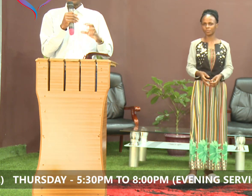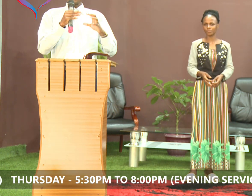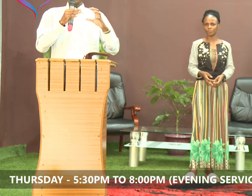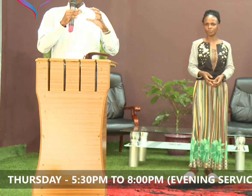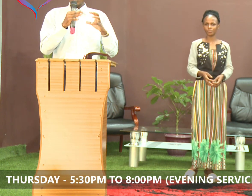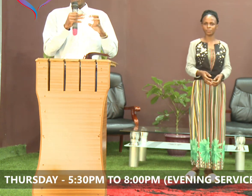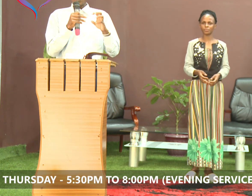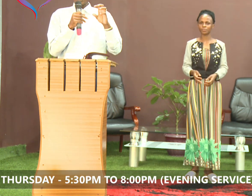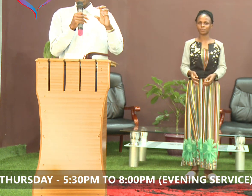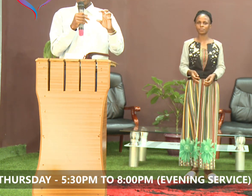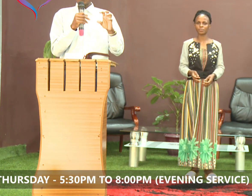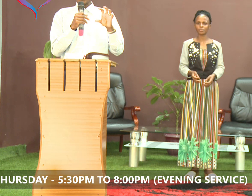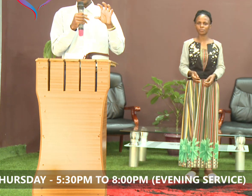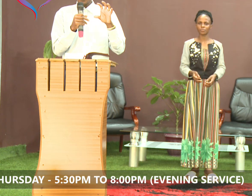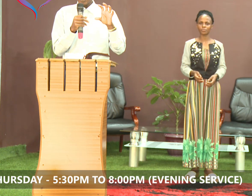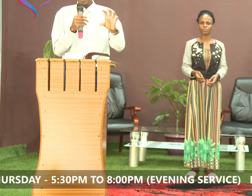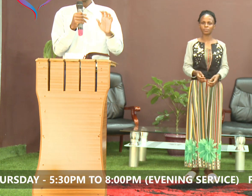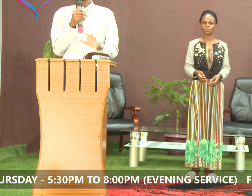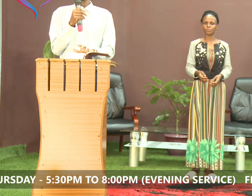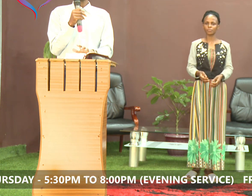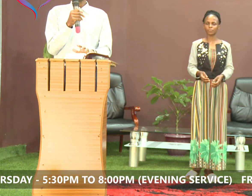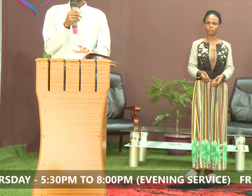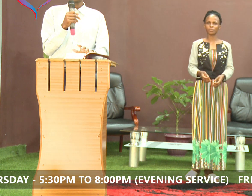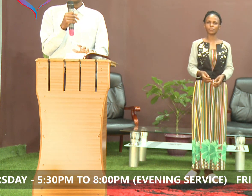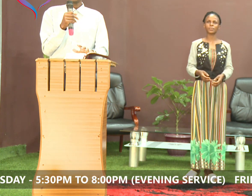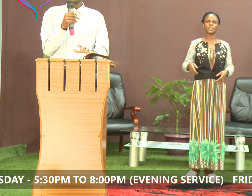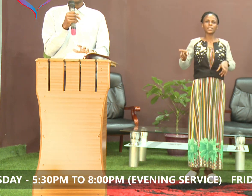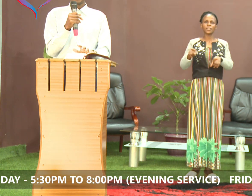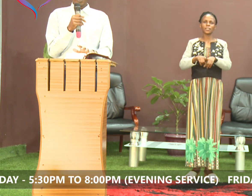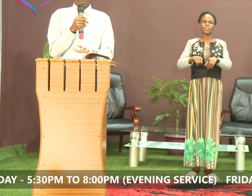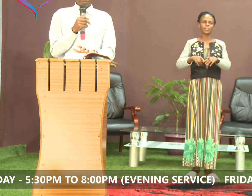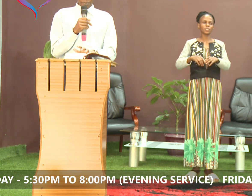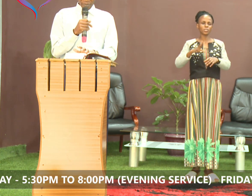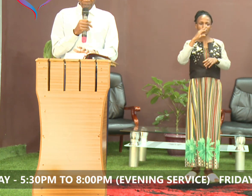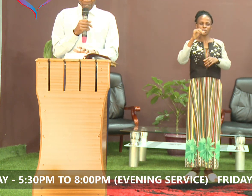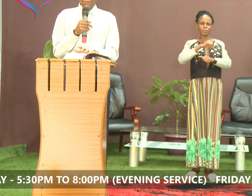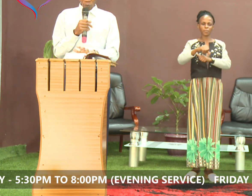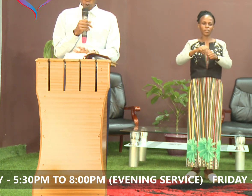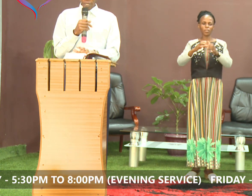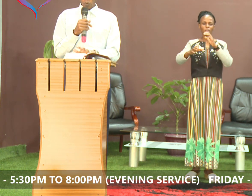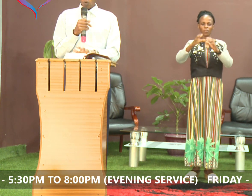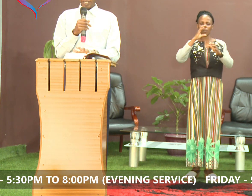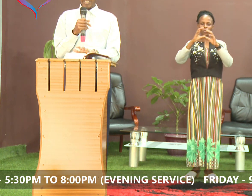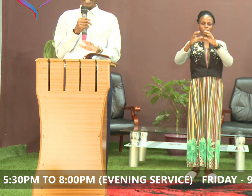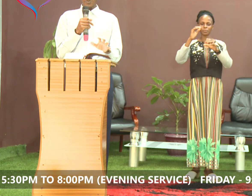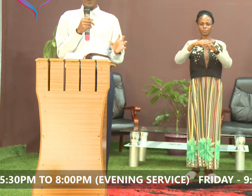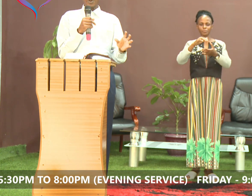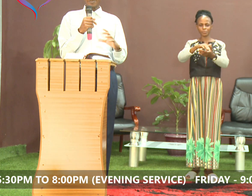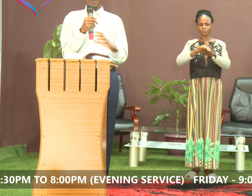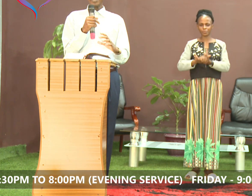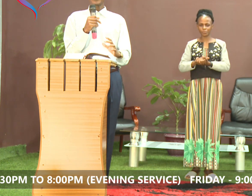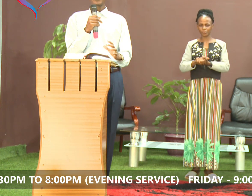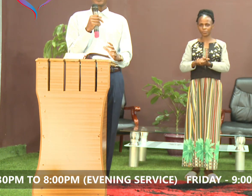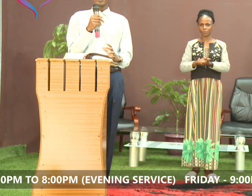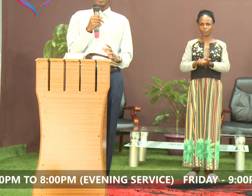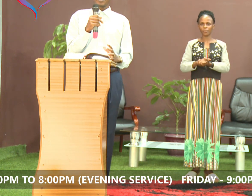ekyokusatu, okyogedde otya, oyogedde otya? As we are dealing with communication in our marriages, nga tuogera kukwogeraganya mufumbo